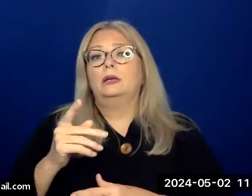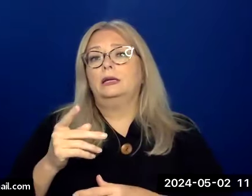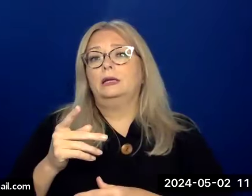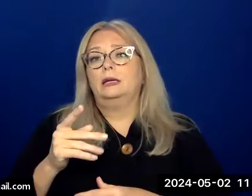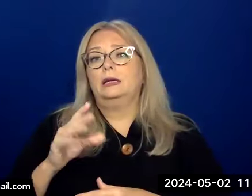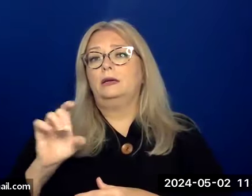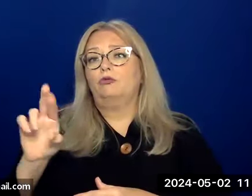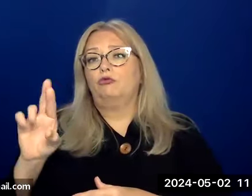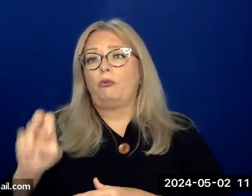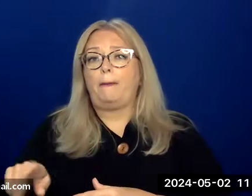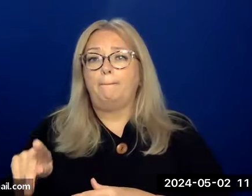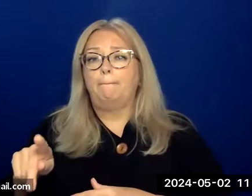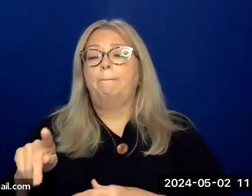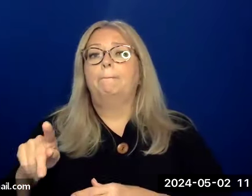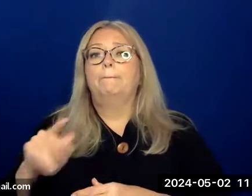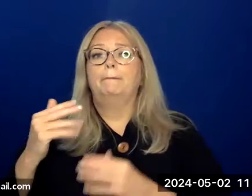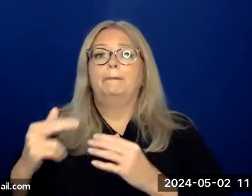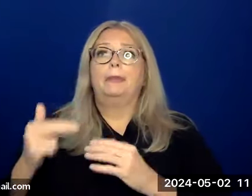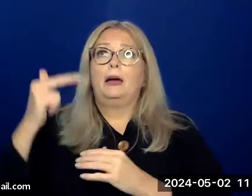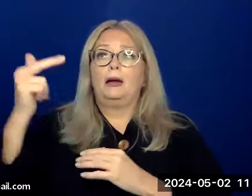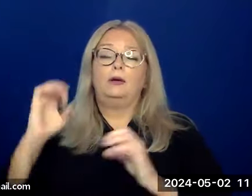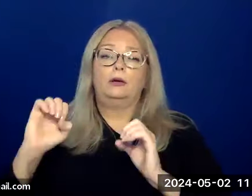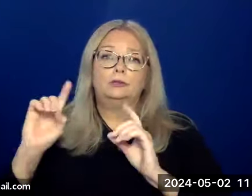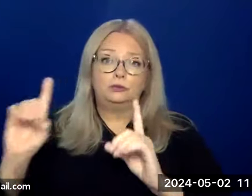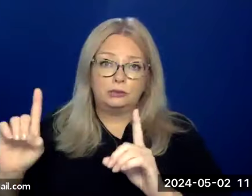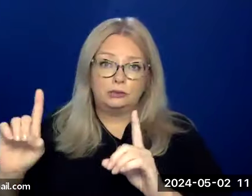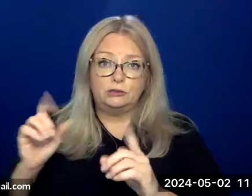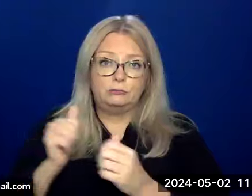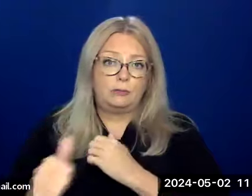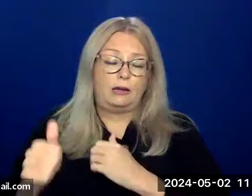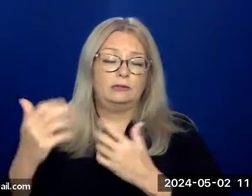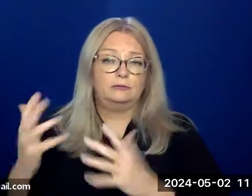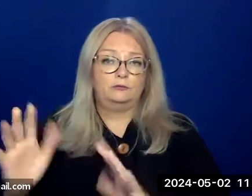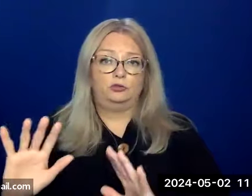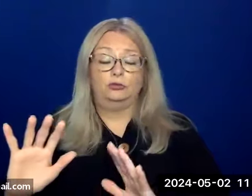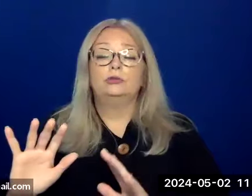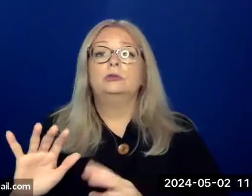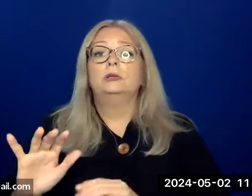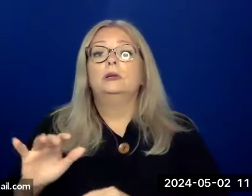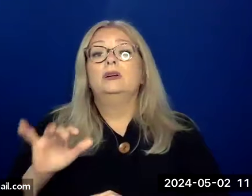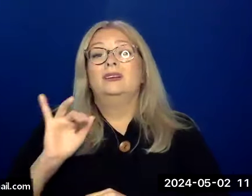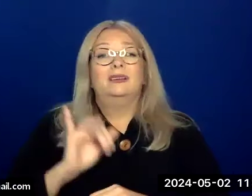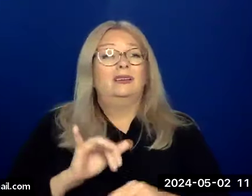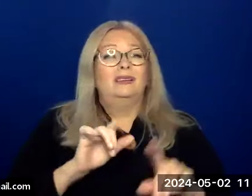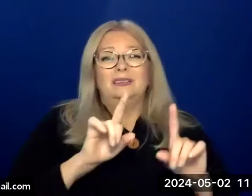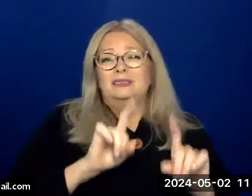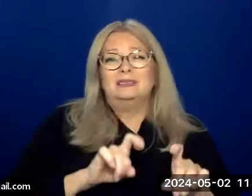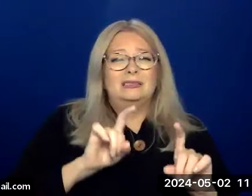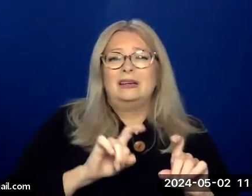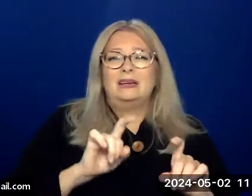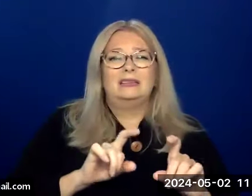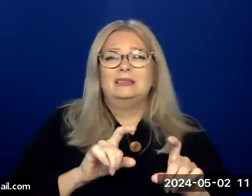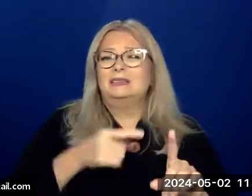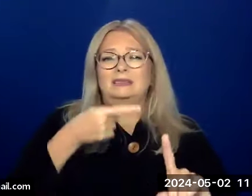higher education, I feel as though that test should not be something either